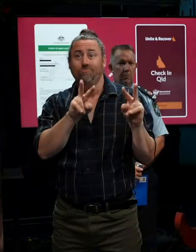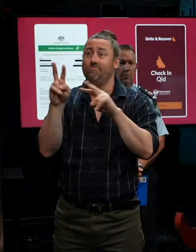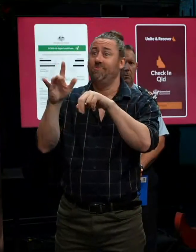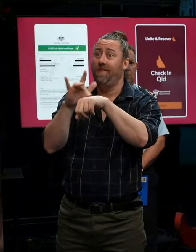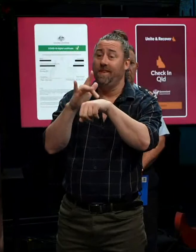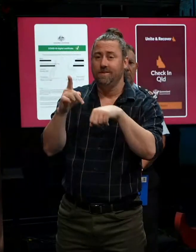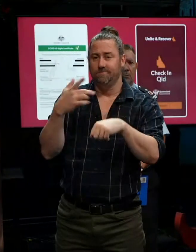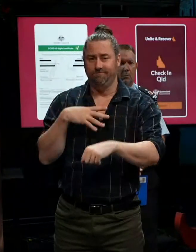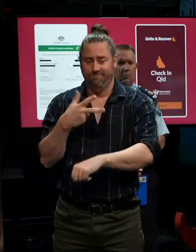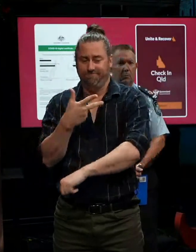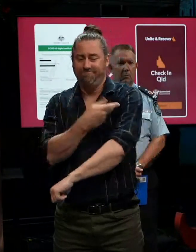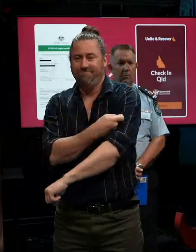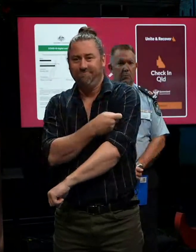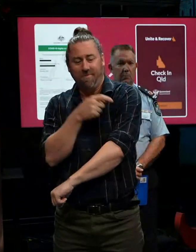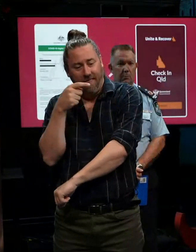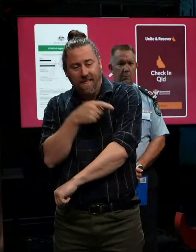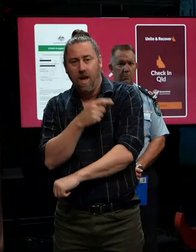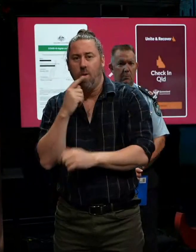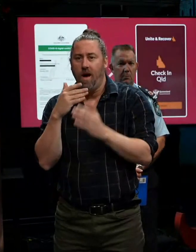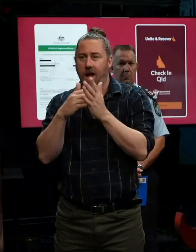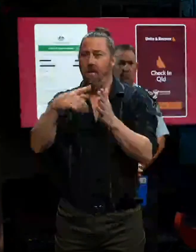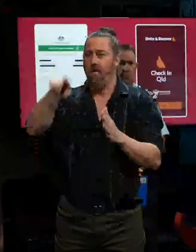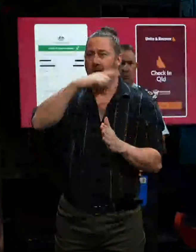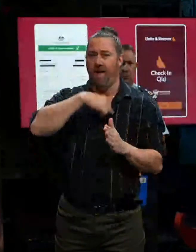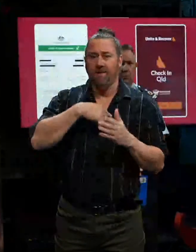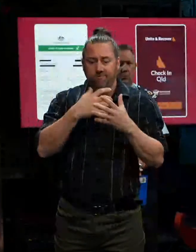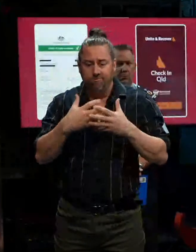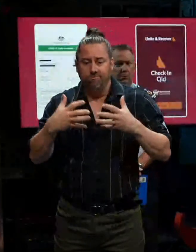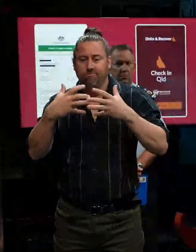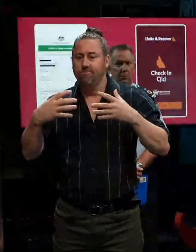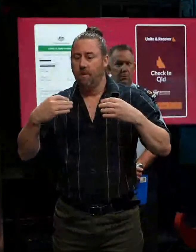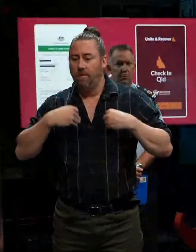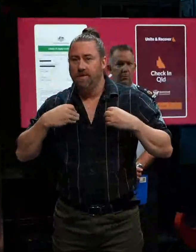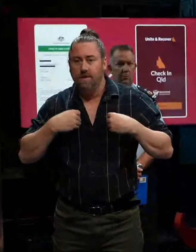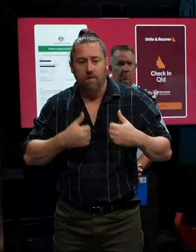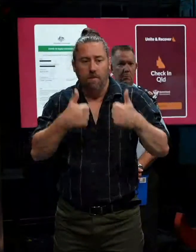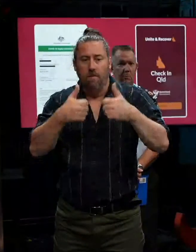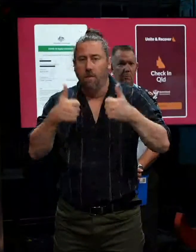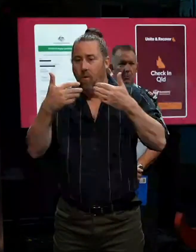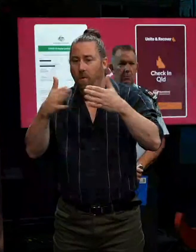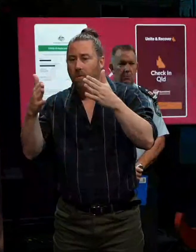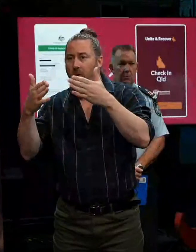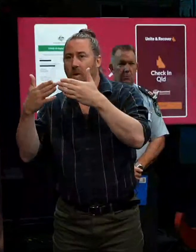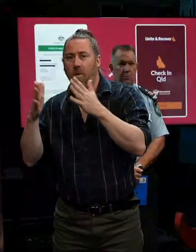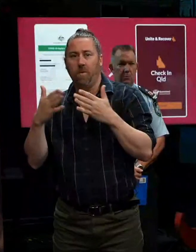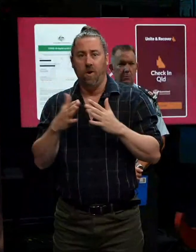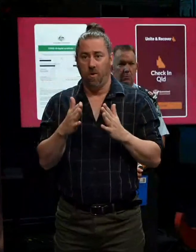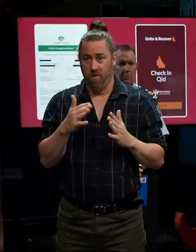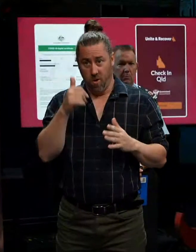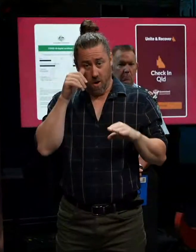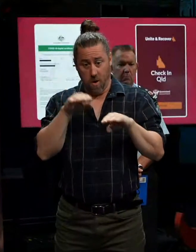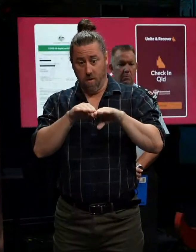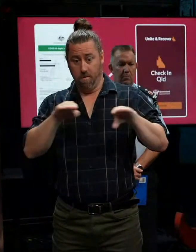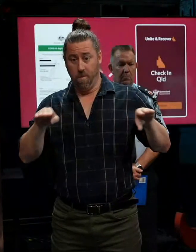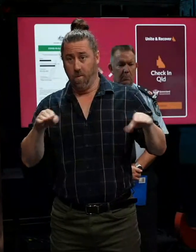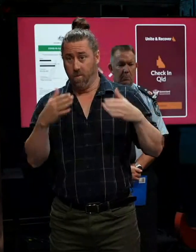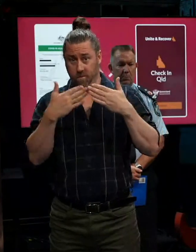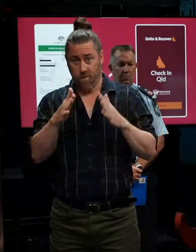Queensland's economic recovery, and as we see our borders in just a few weeks' time open to the rest of the